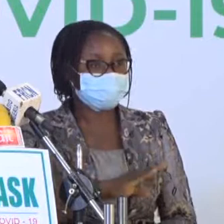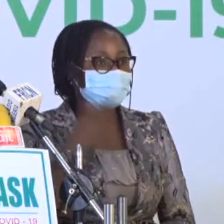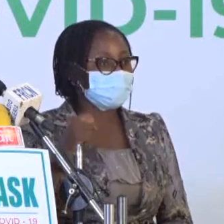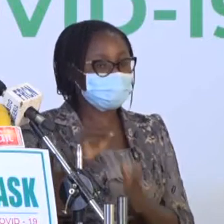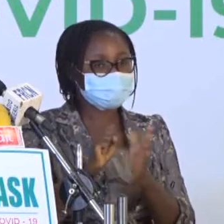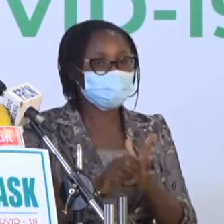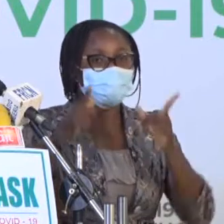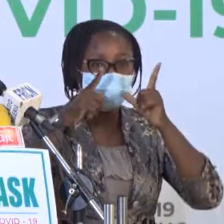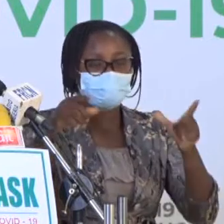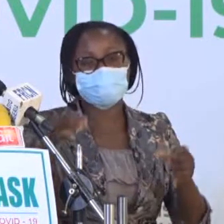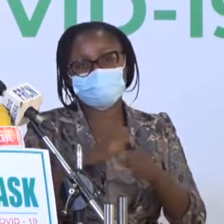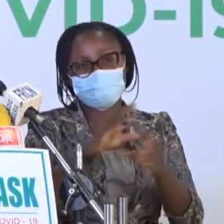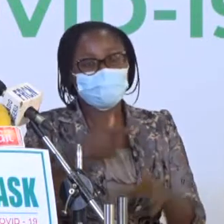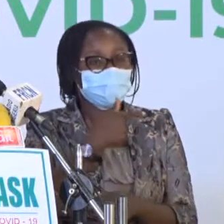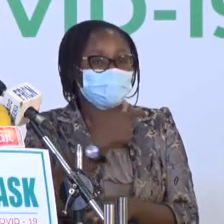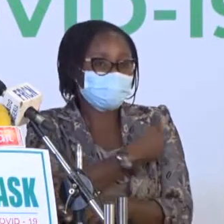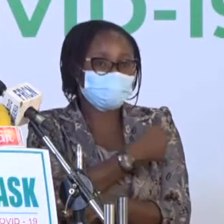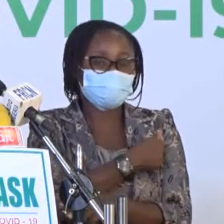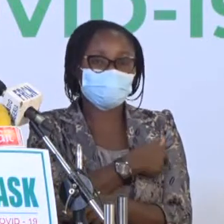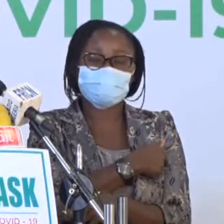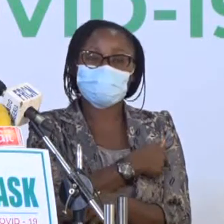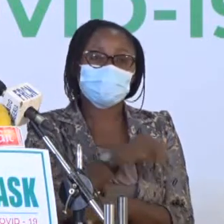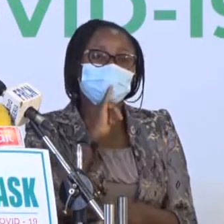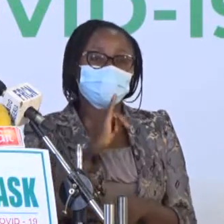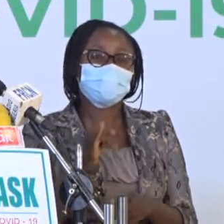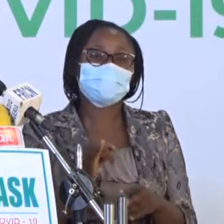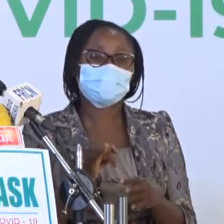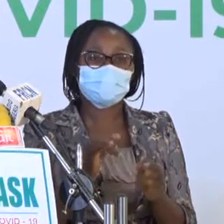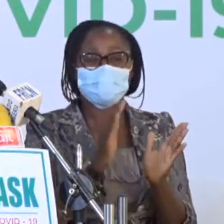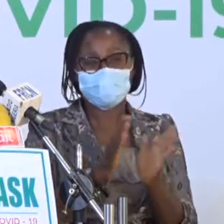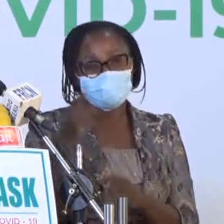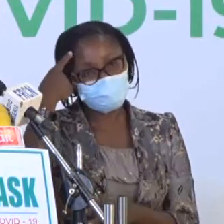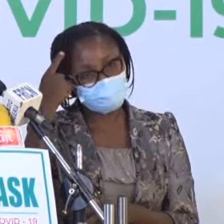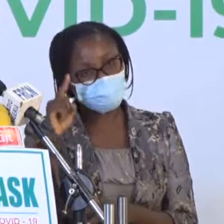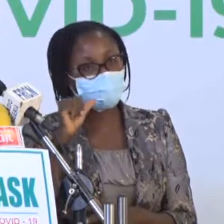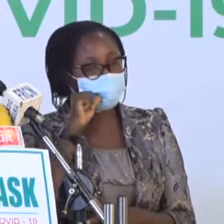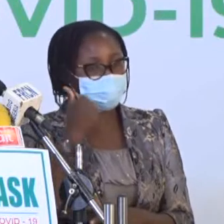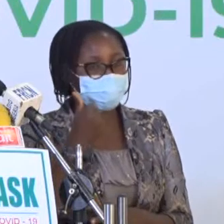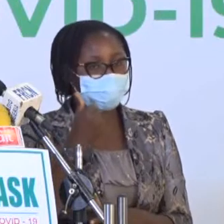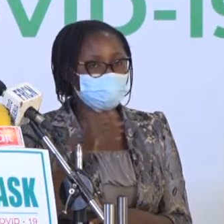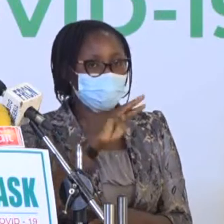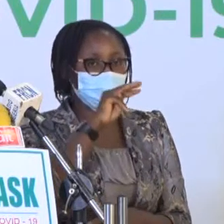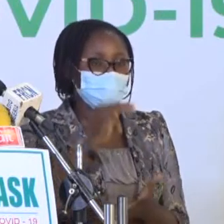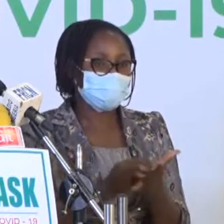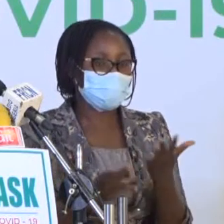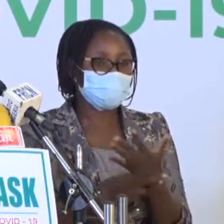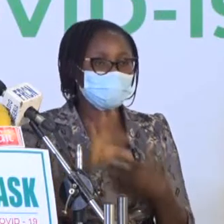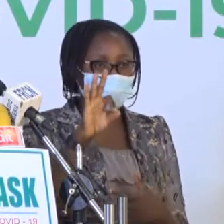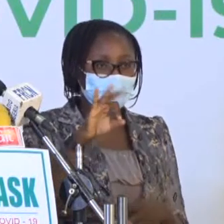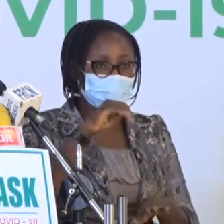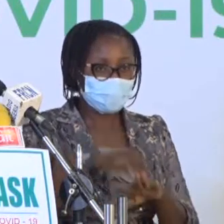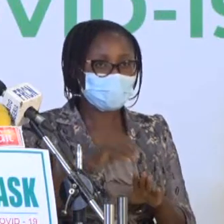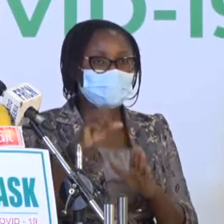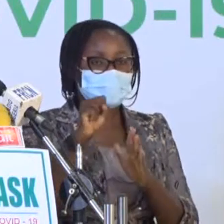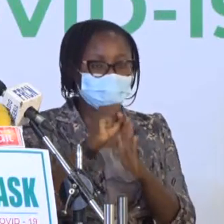of the COVID-19 vaccination for frontline health workers is slated for tomorrow, March the 9th, at the state